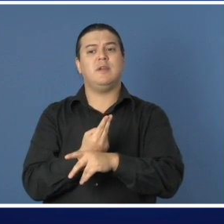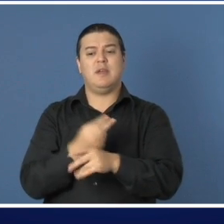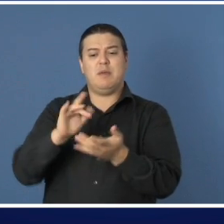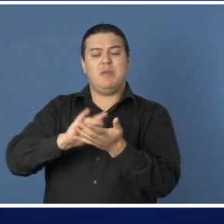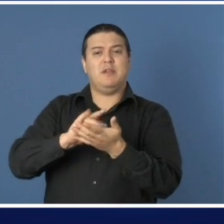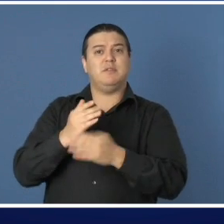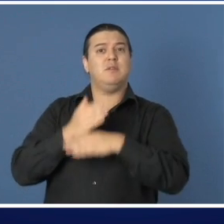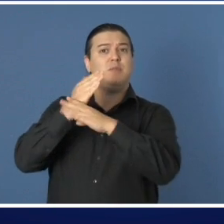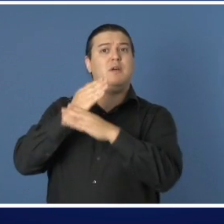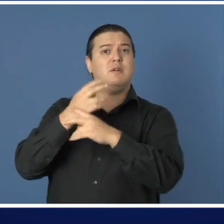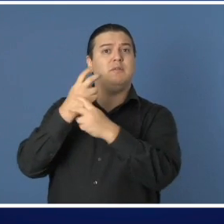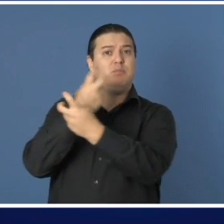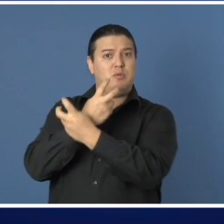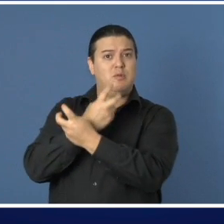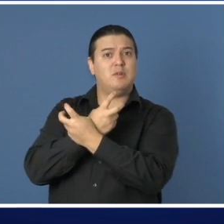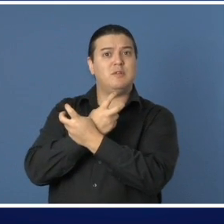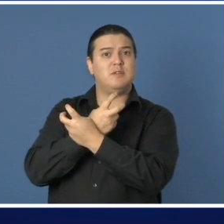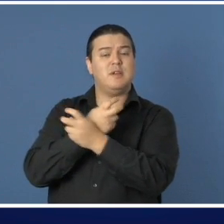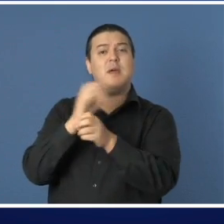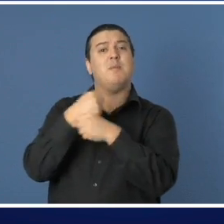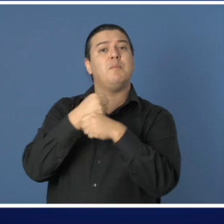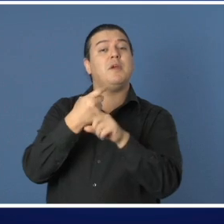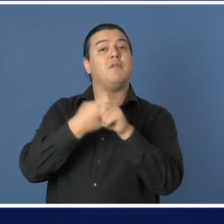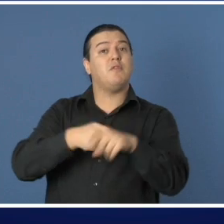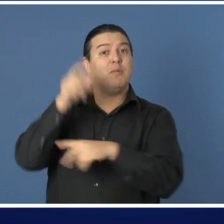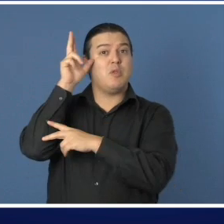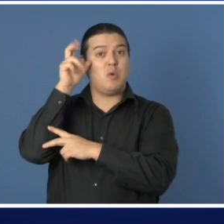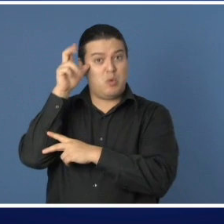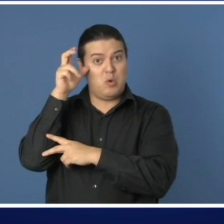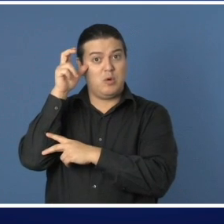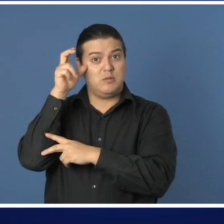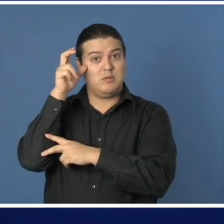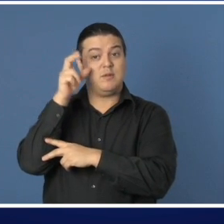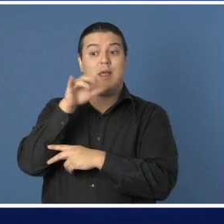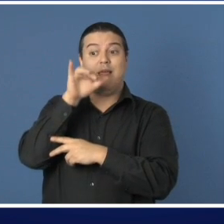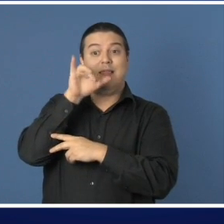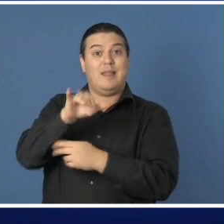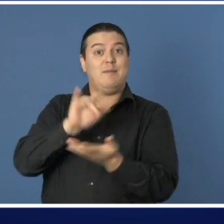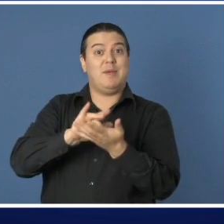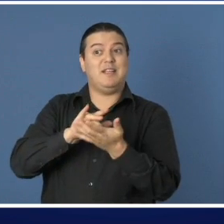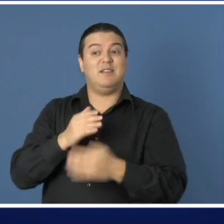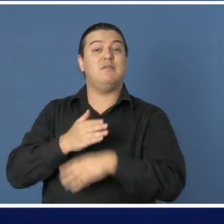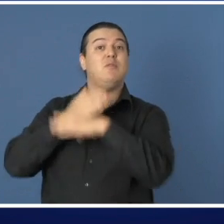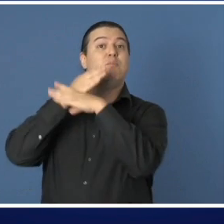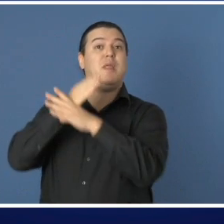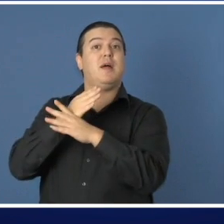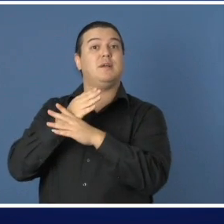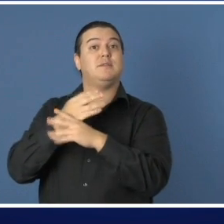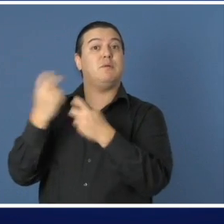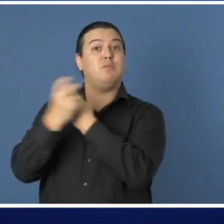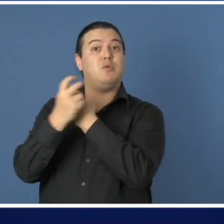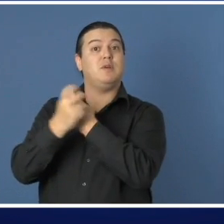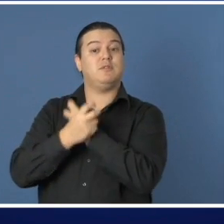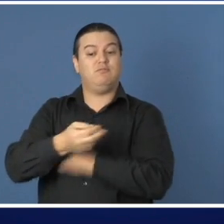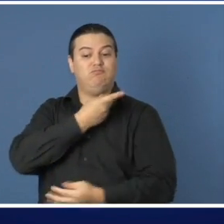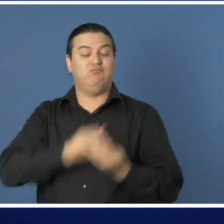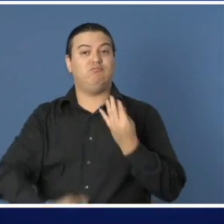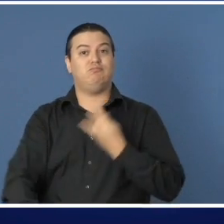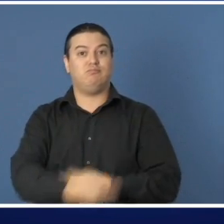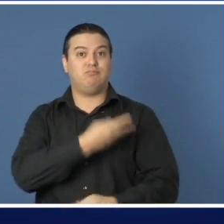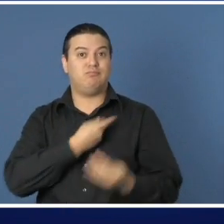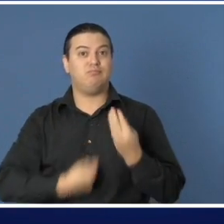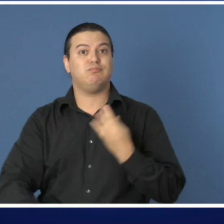with an equine antitoxin, which blocks the action of toxin circulating in the blood.